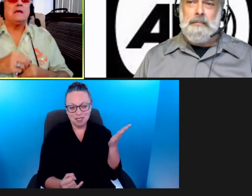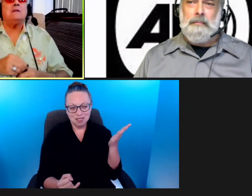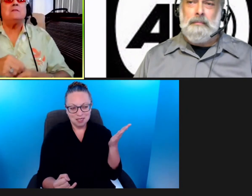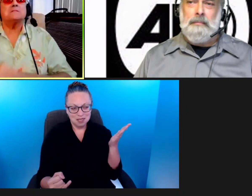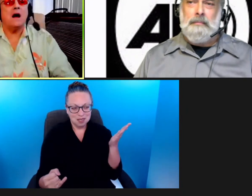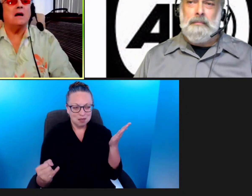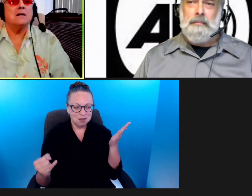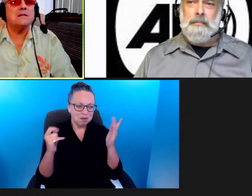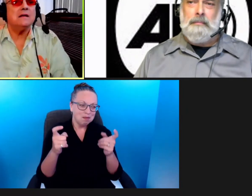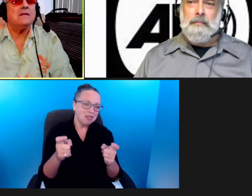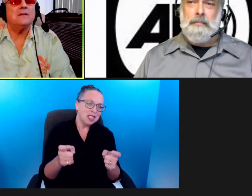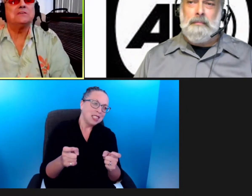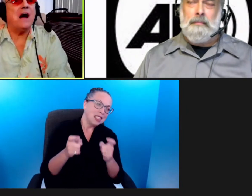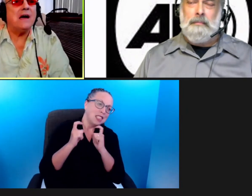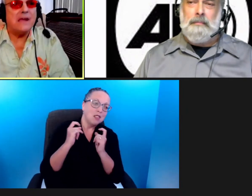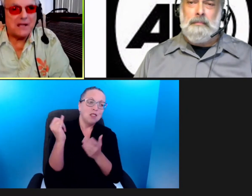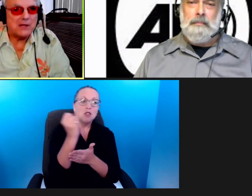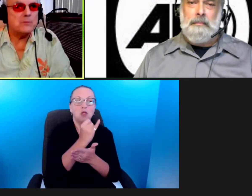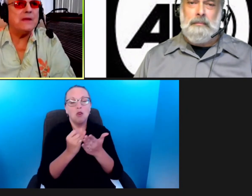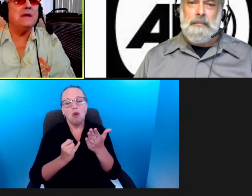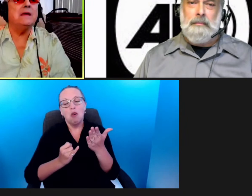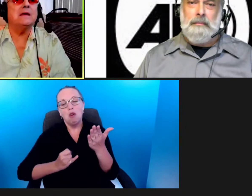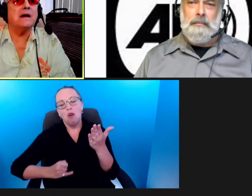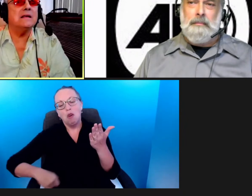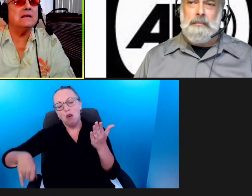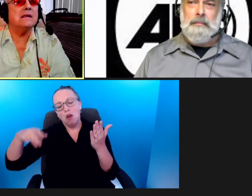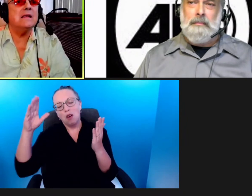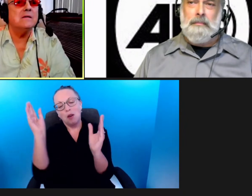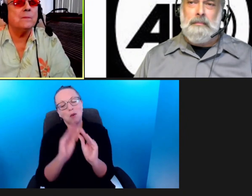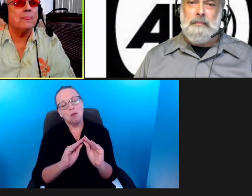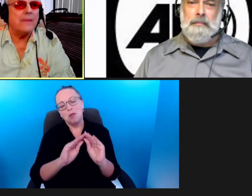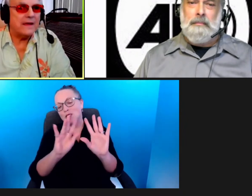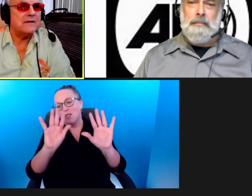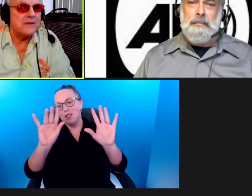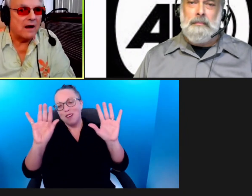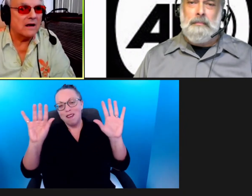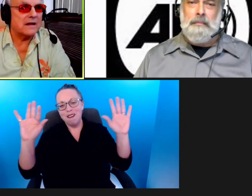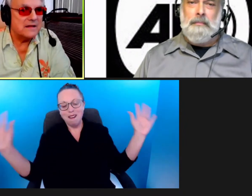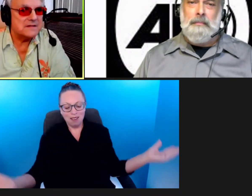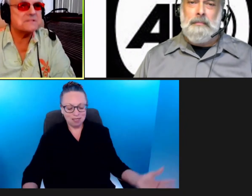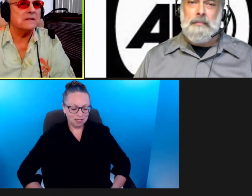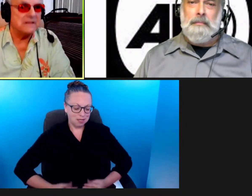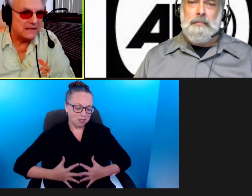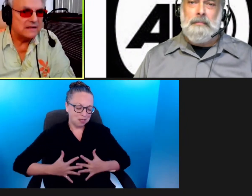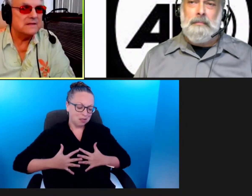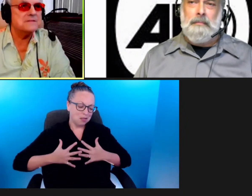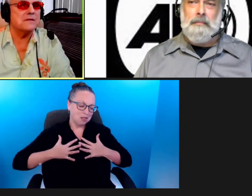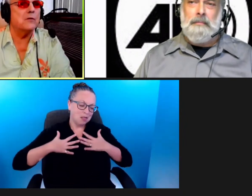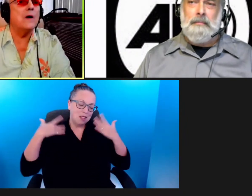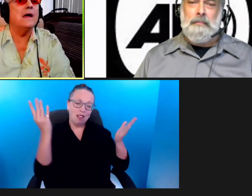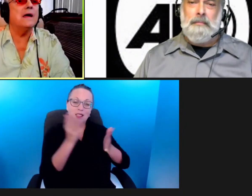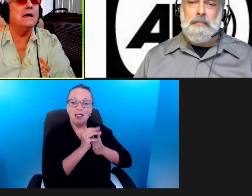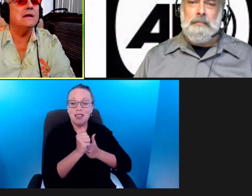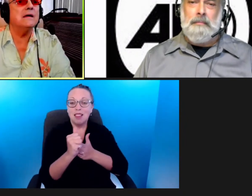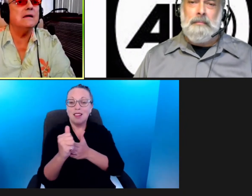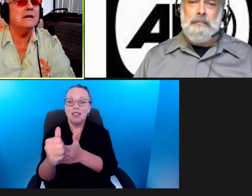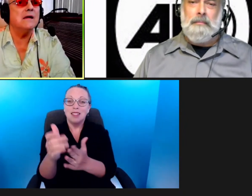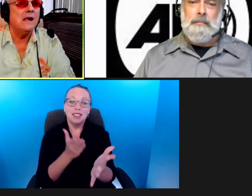art. Give us art, the shining beacon that in darkness leads the